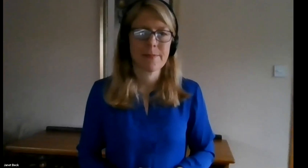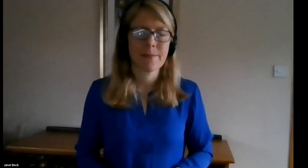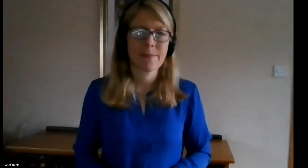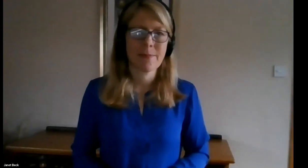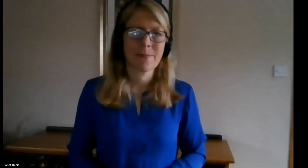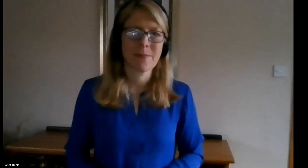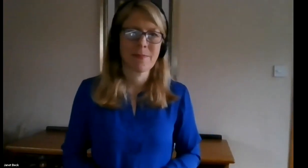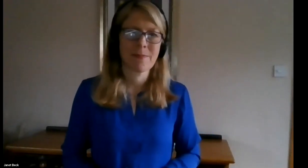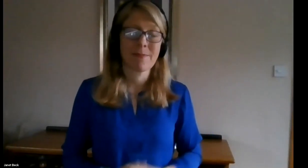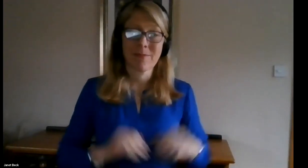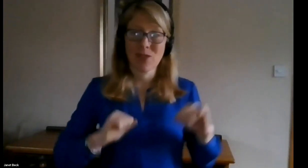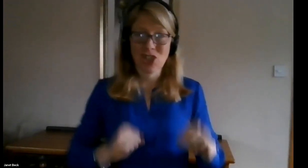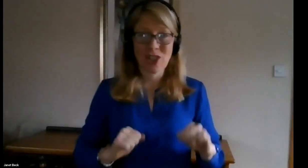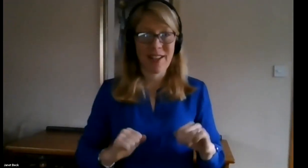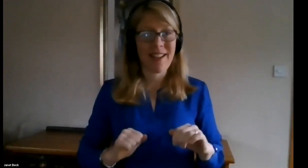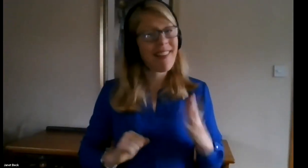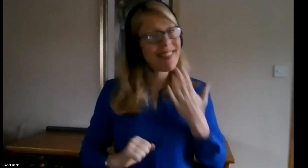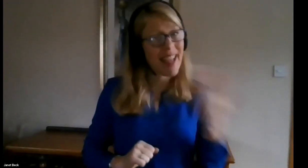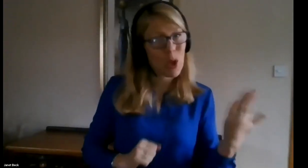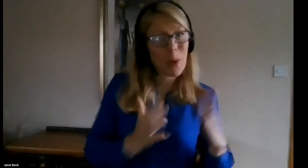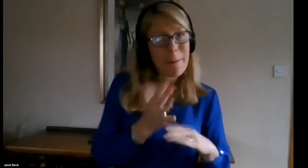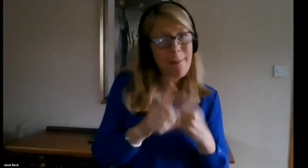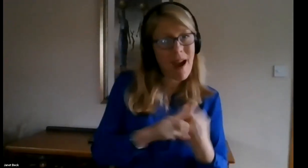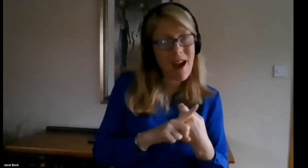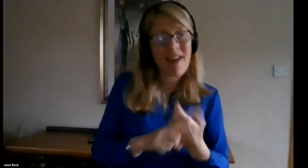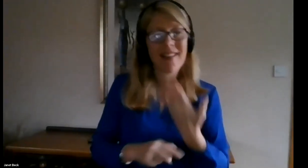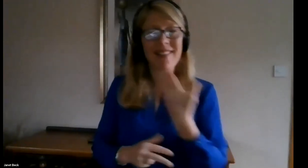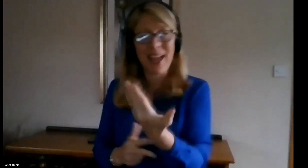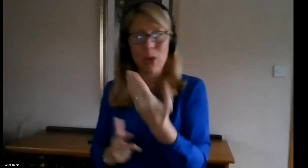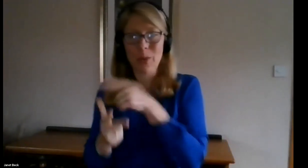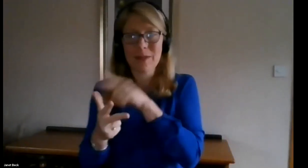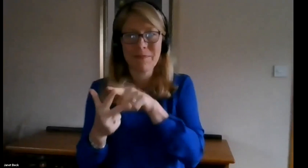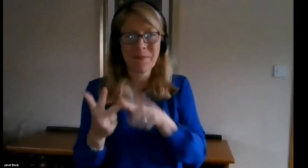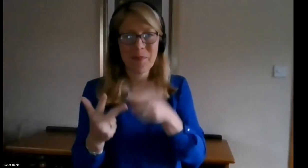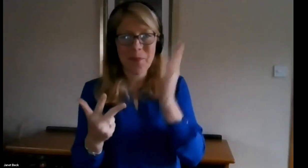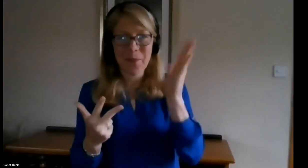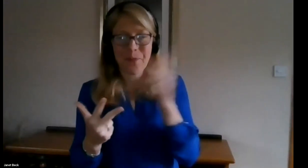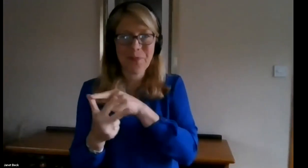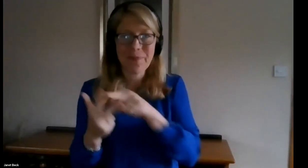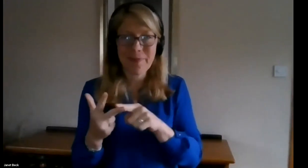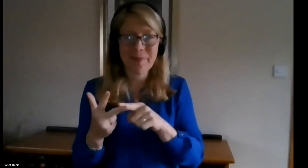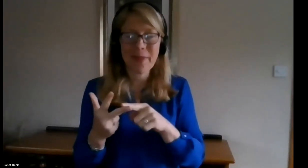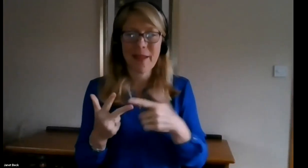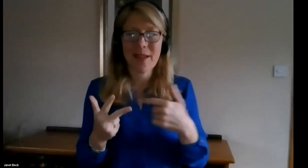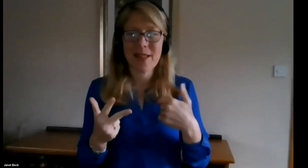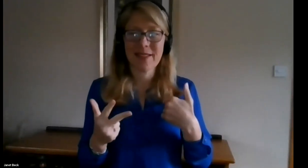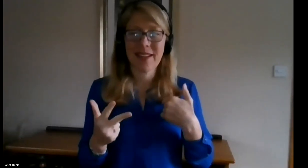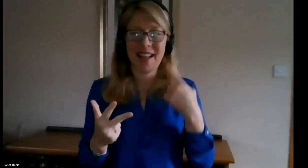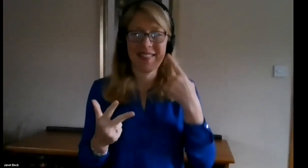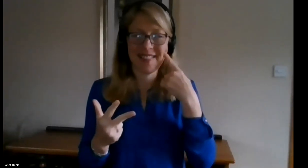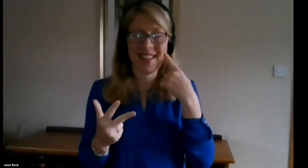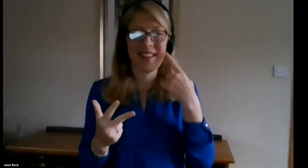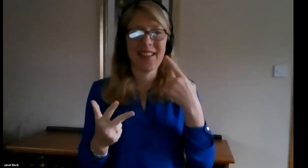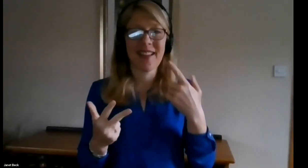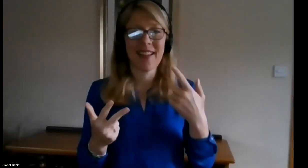Thank you so much, Mark, and thank you so much, Kelly, Tamana, and Fiona. So I think the panel is over at the